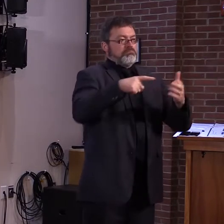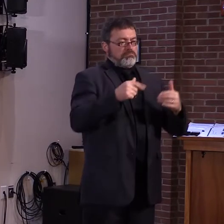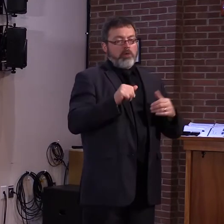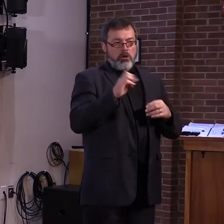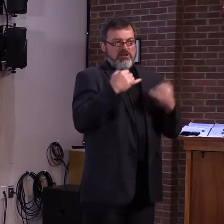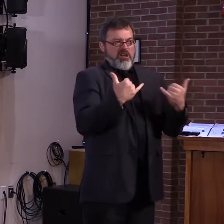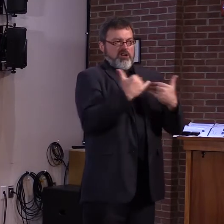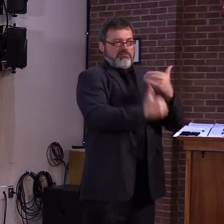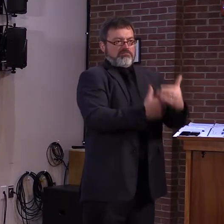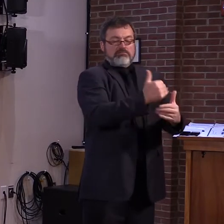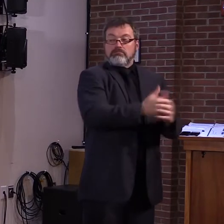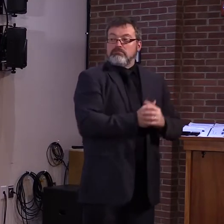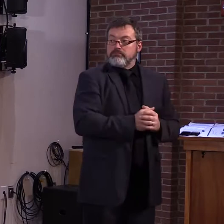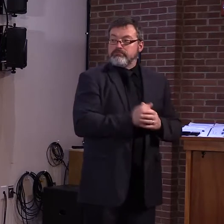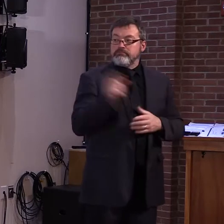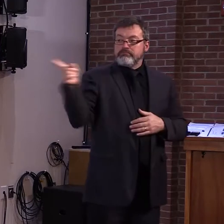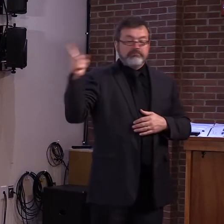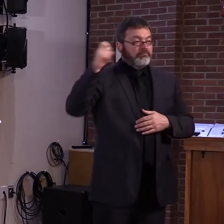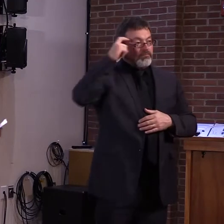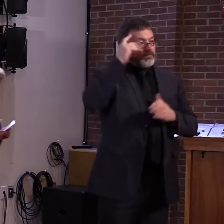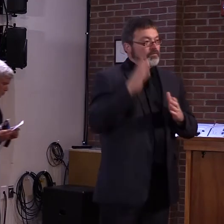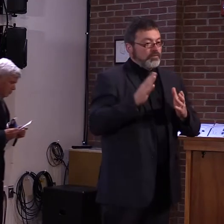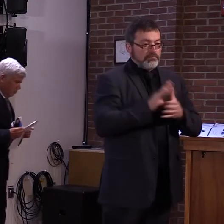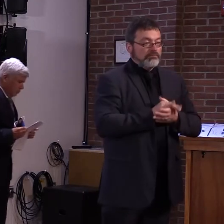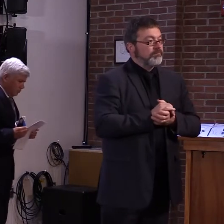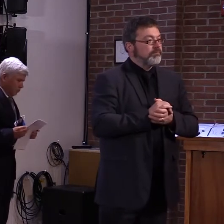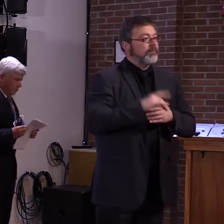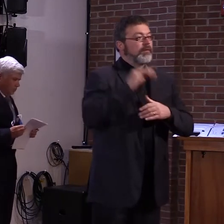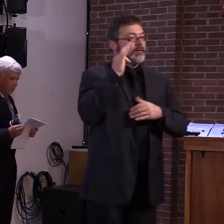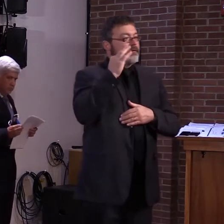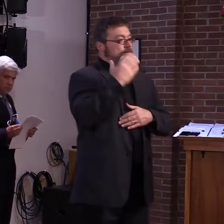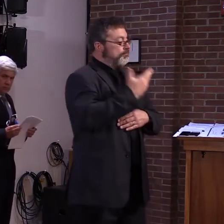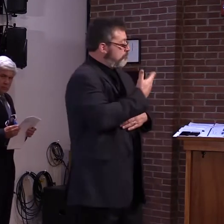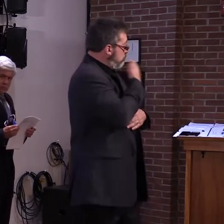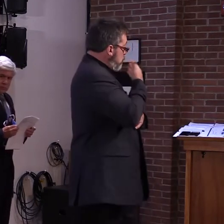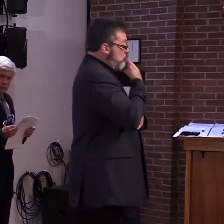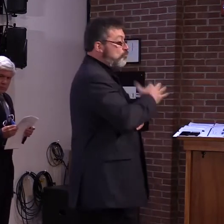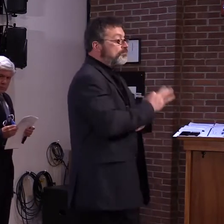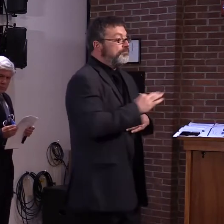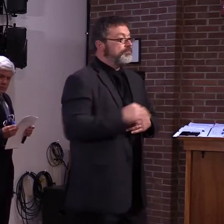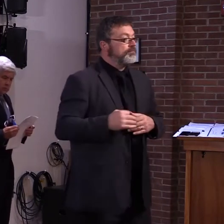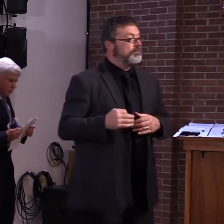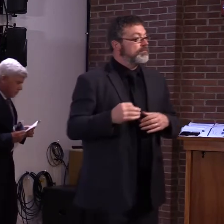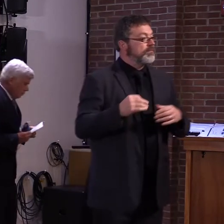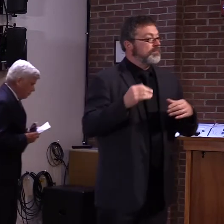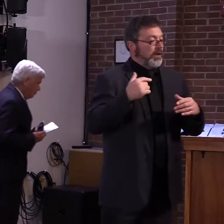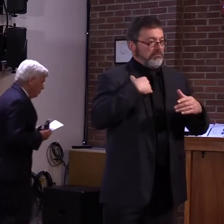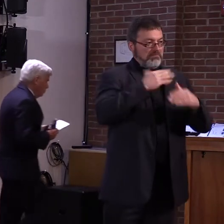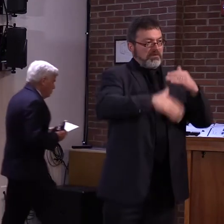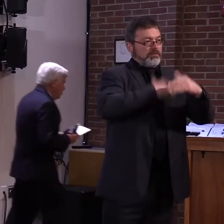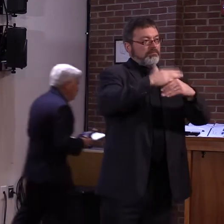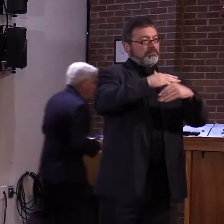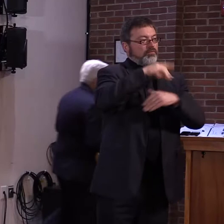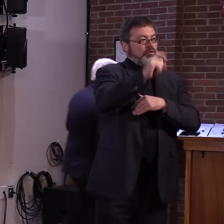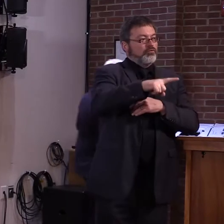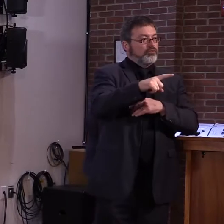Thank you, and if you're done, I think I just have a couple quick follow-ups for the governor.